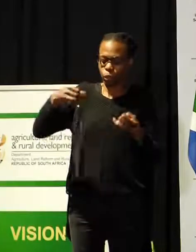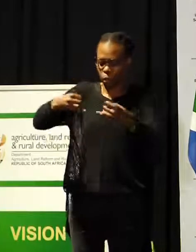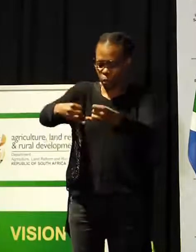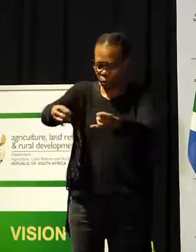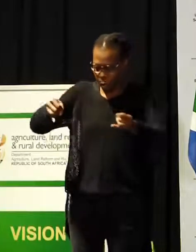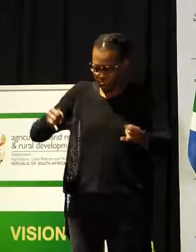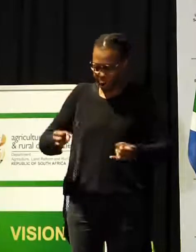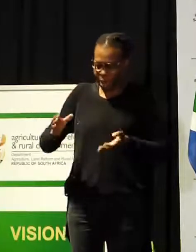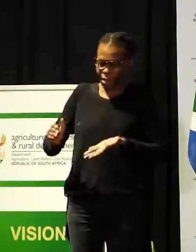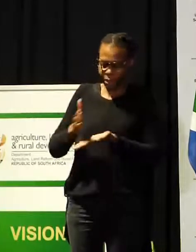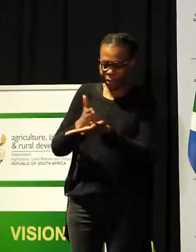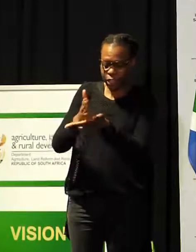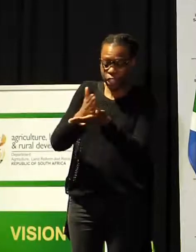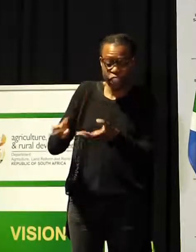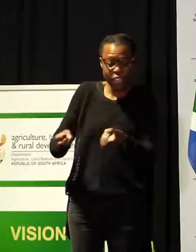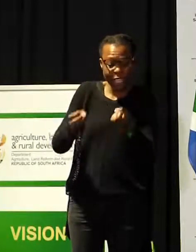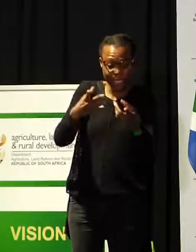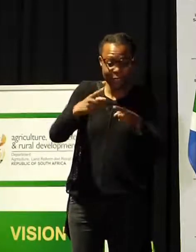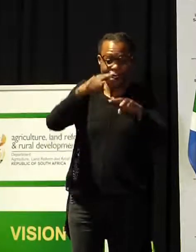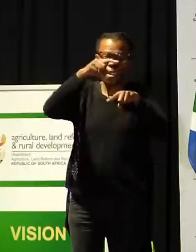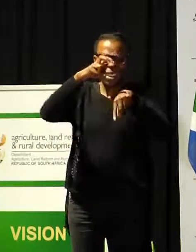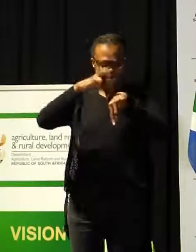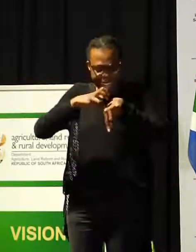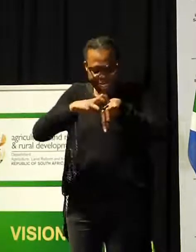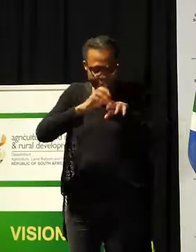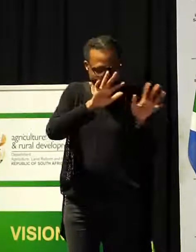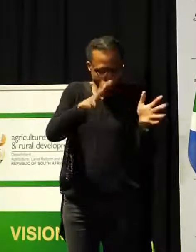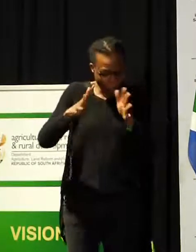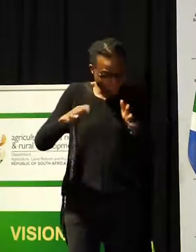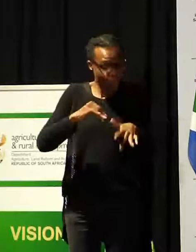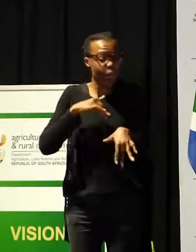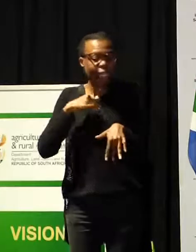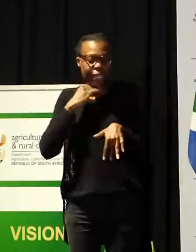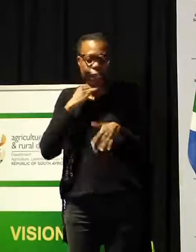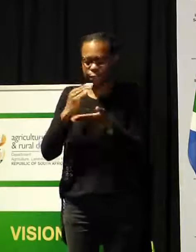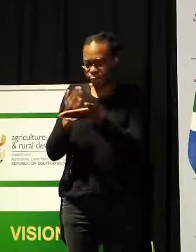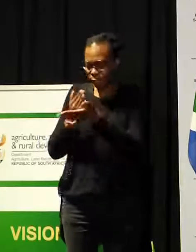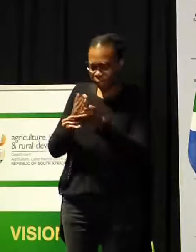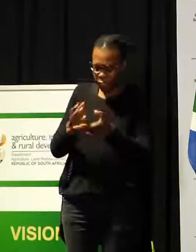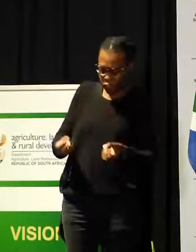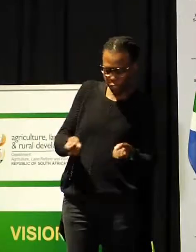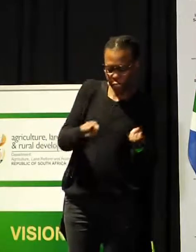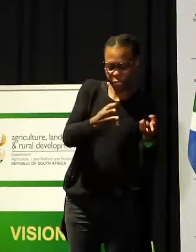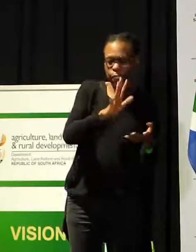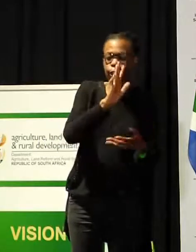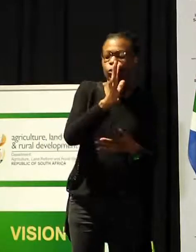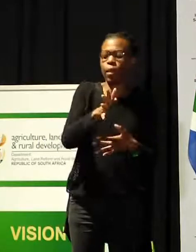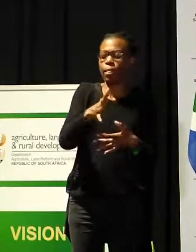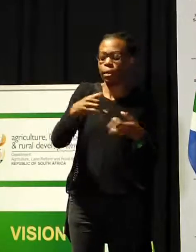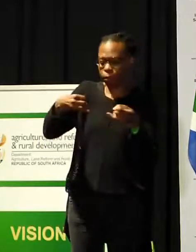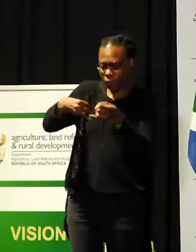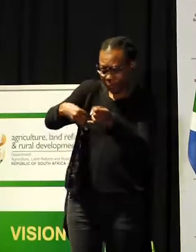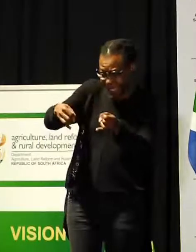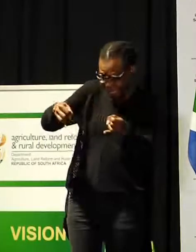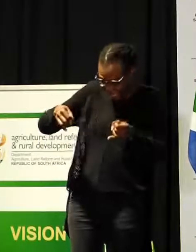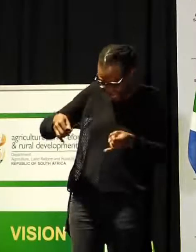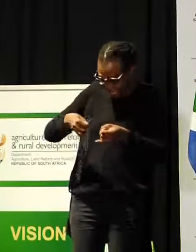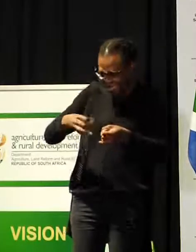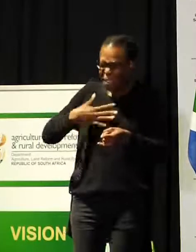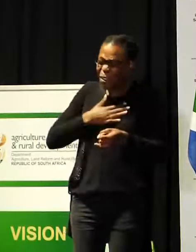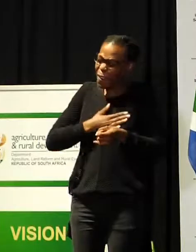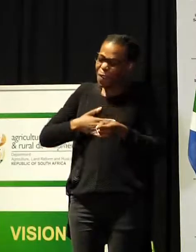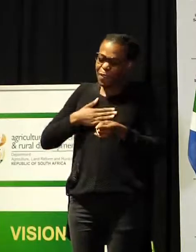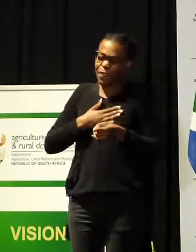in communal areas. The granting of title deeds in communal areas for inner boundaries may promote discrimination against